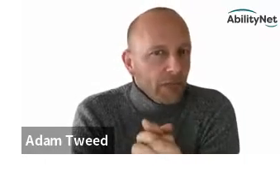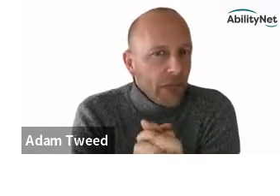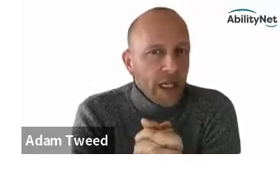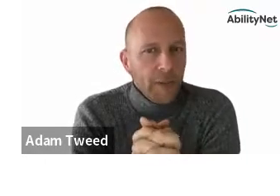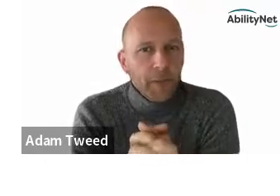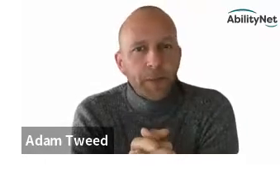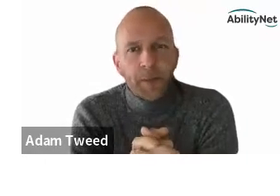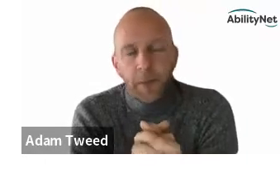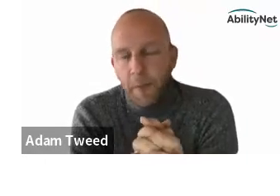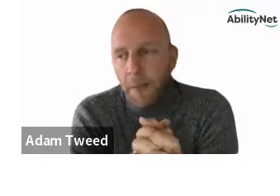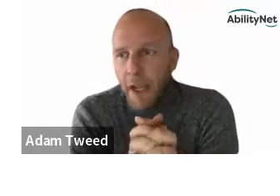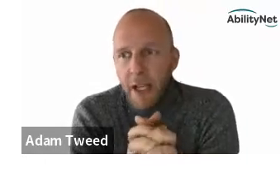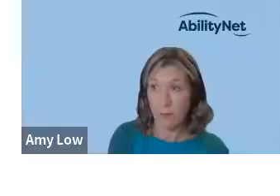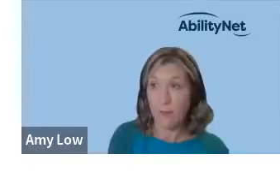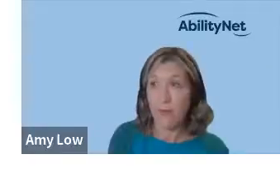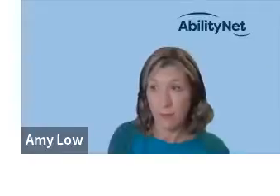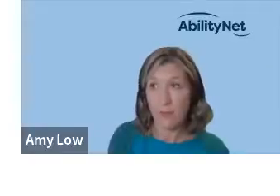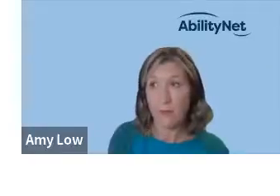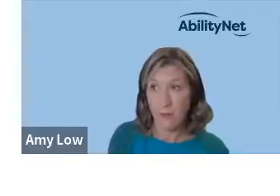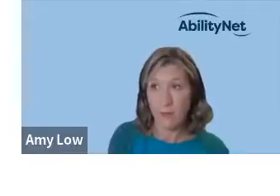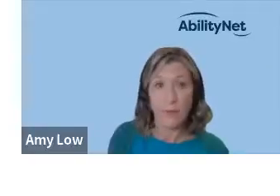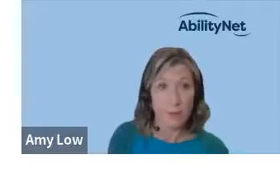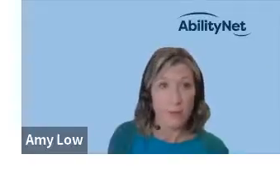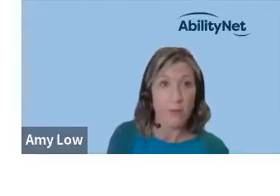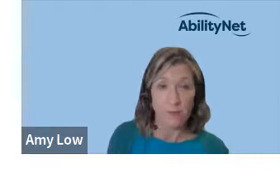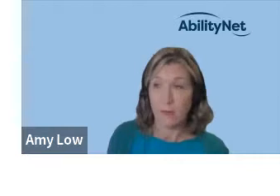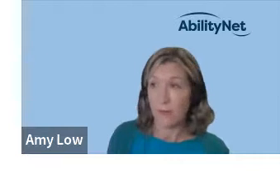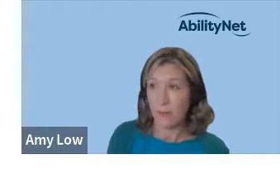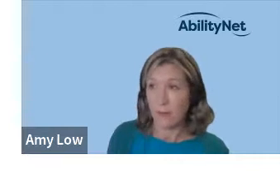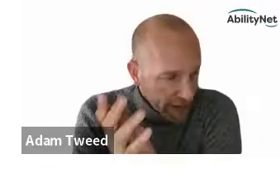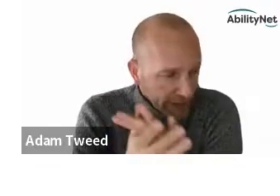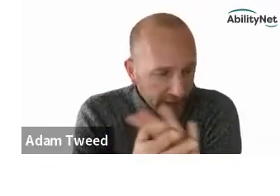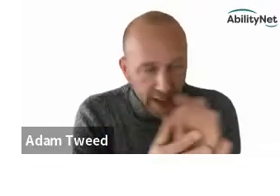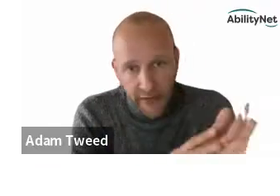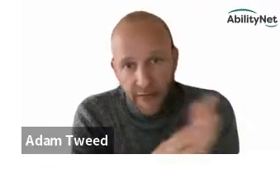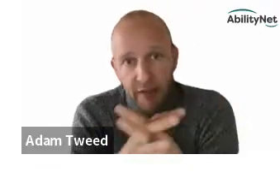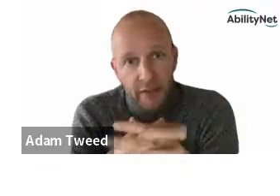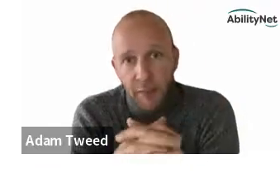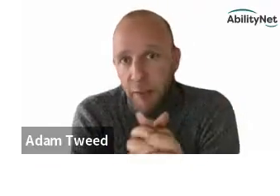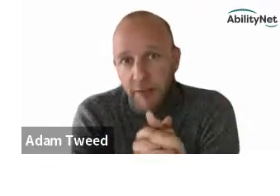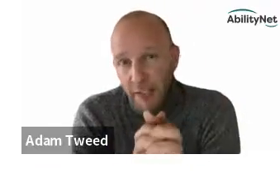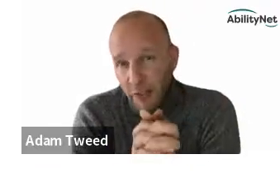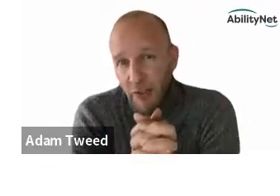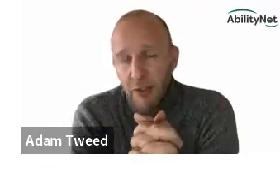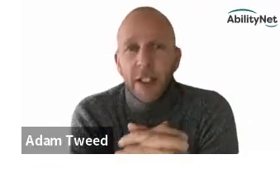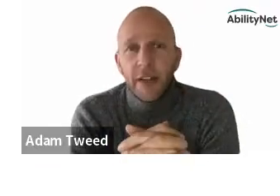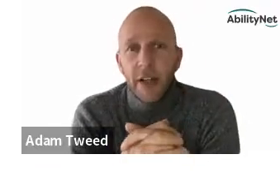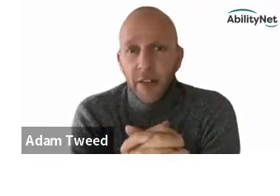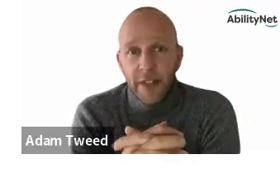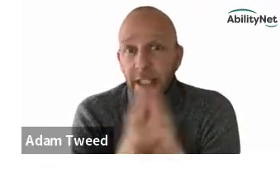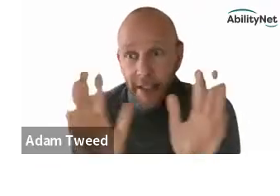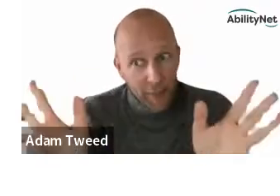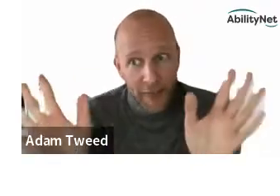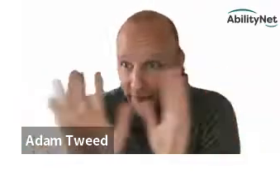do. Yeah. But yeah, I get asked, am I okay? And I might say yes, and somebody might say, you sure? And